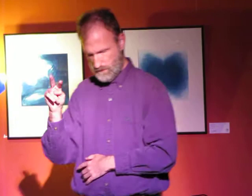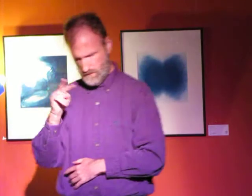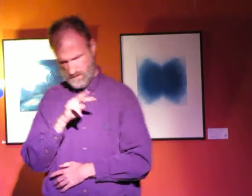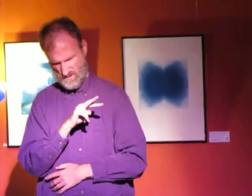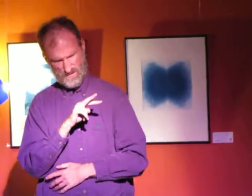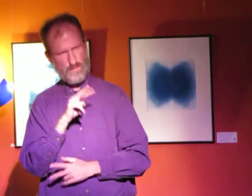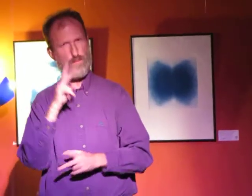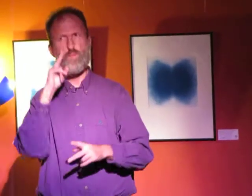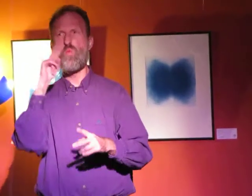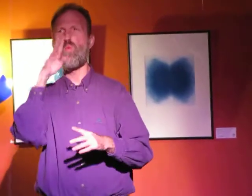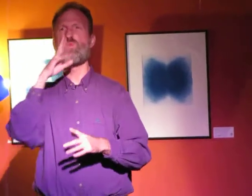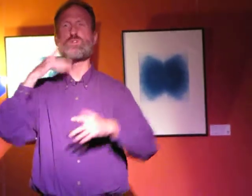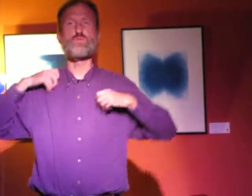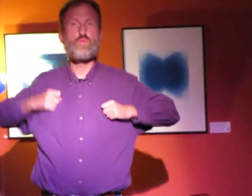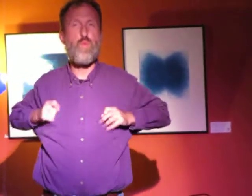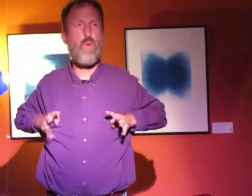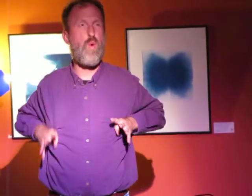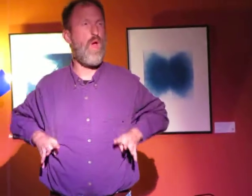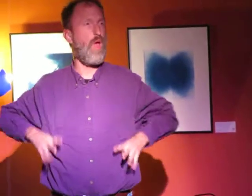much you're sweating.